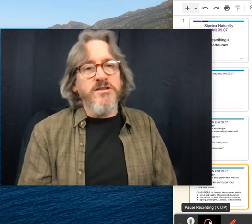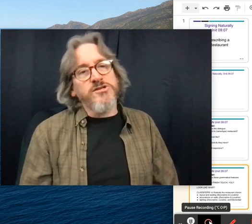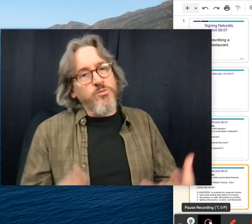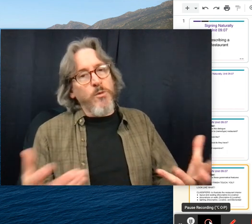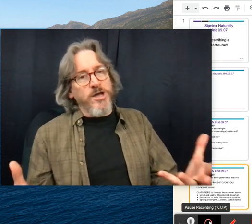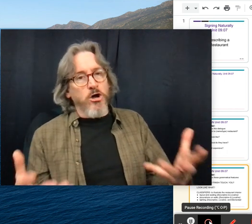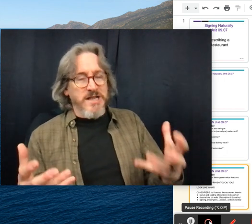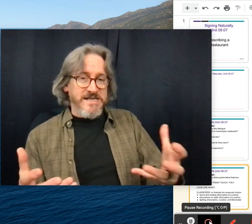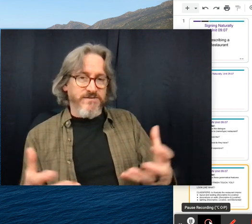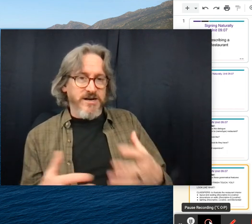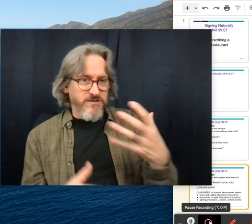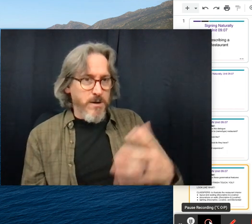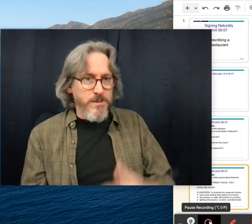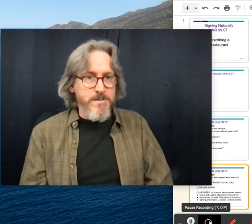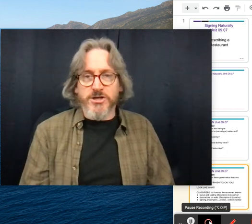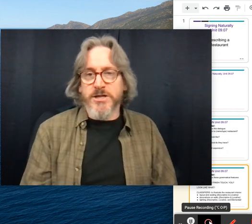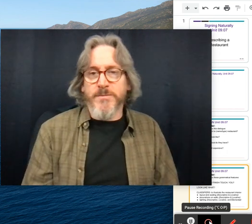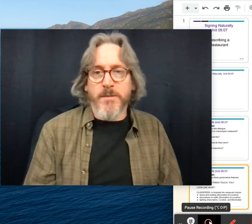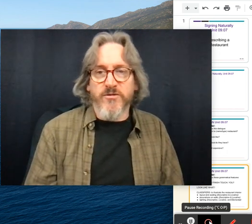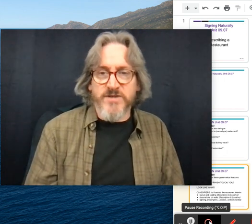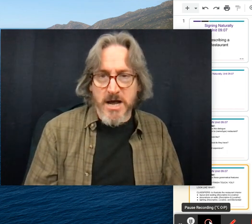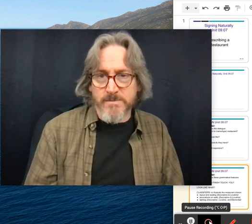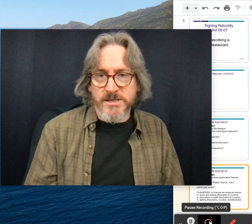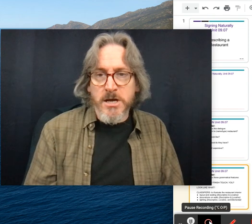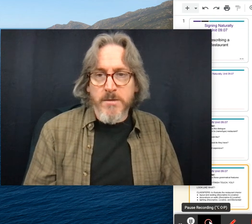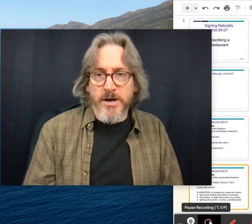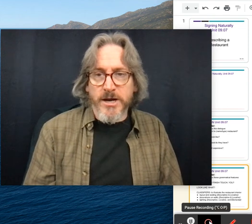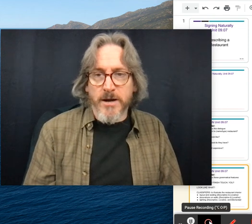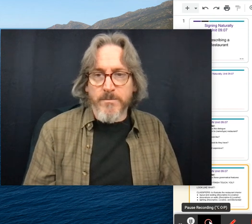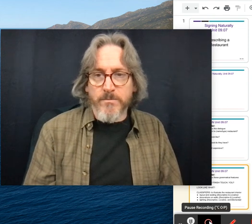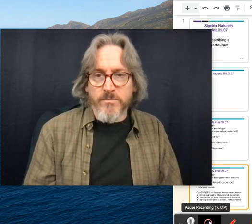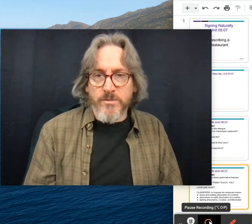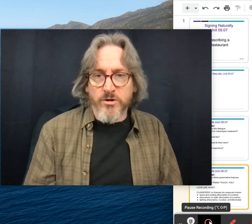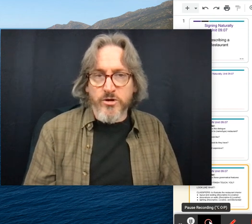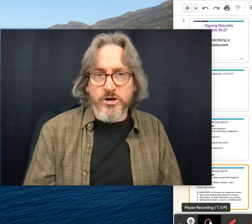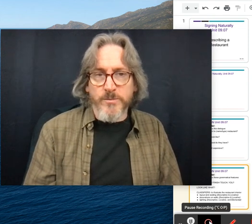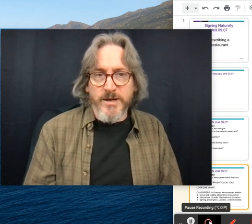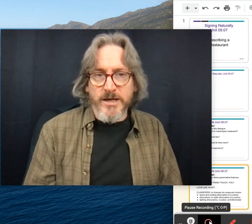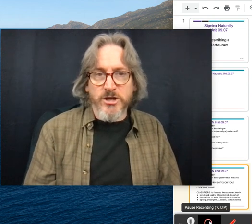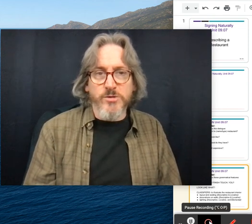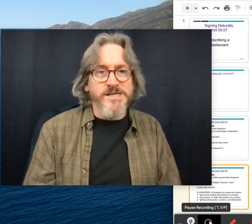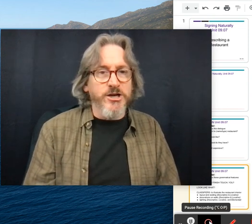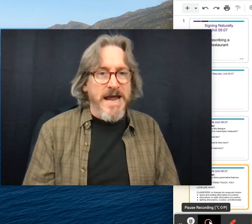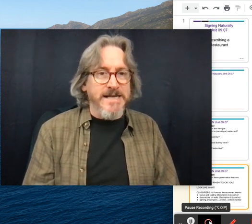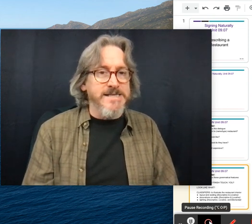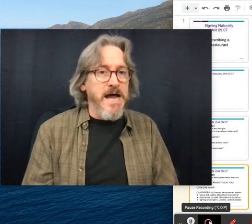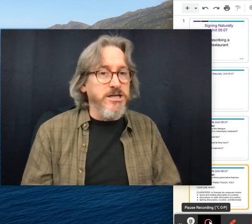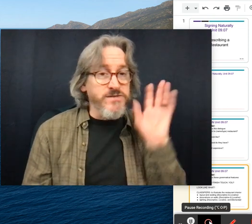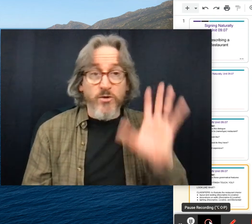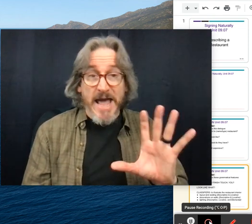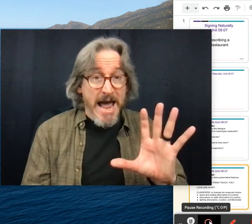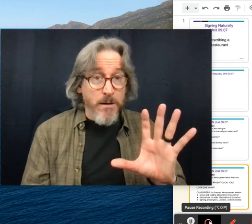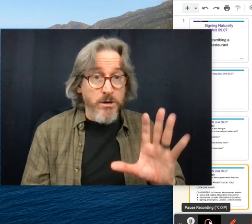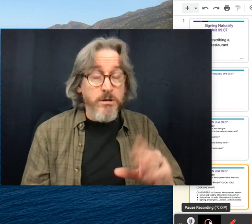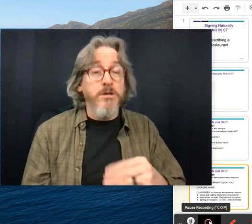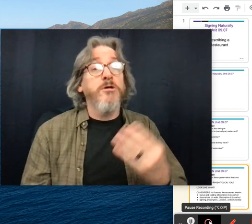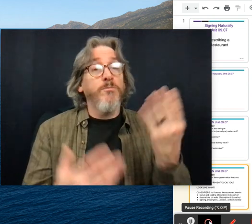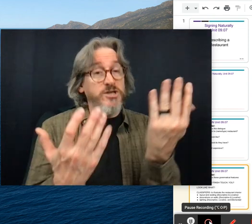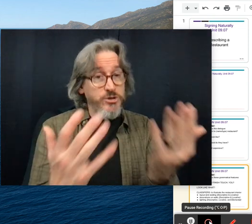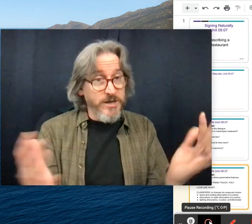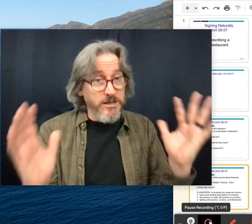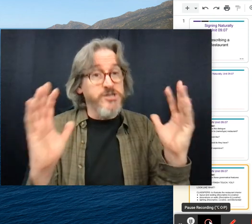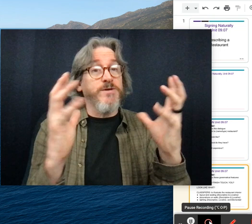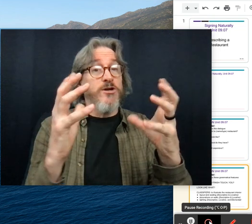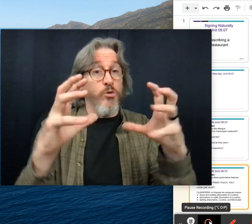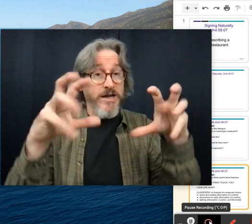And these are what we call classifiers. I've probably mentioned them a number of times, but you're going to be using your hands, not just vocab,